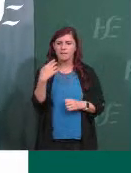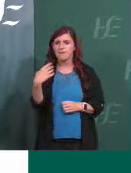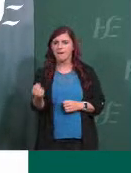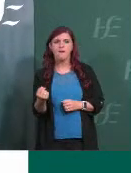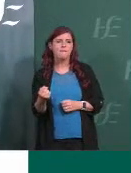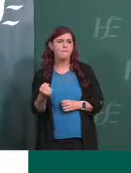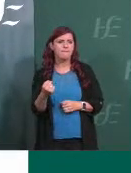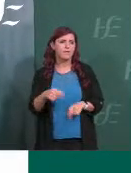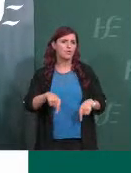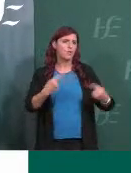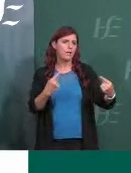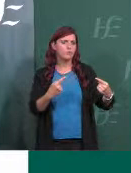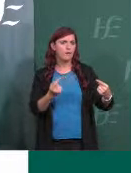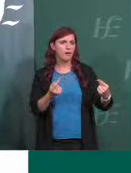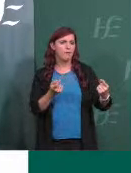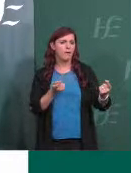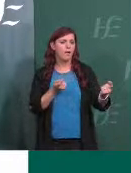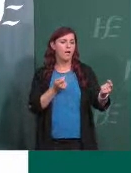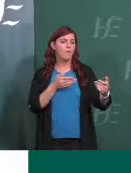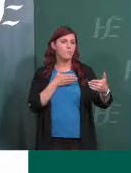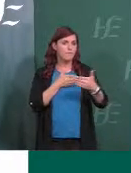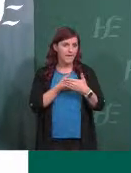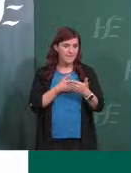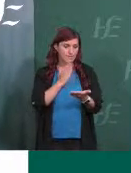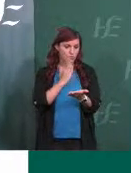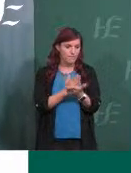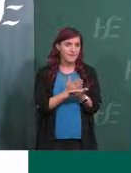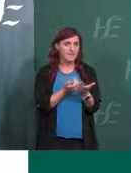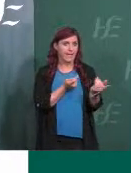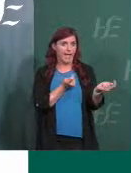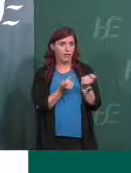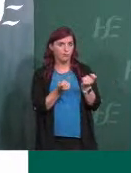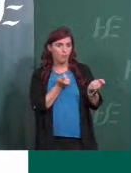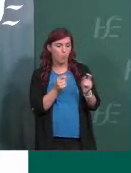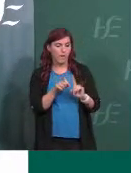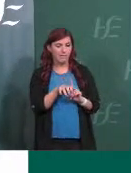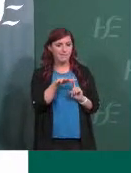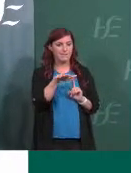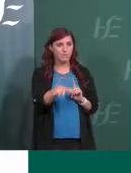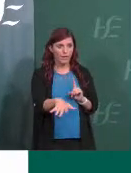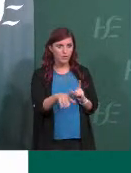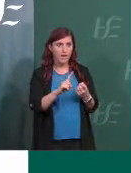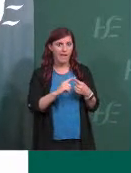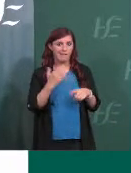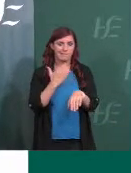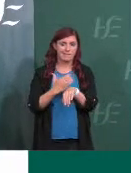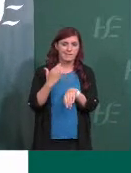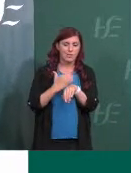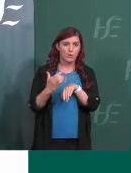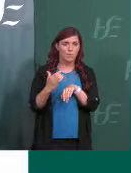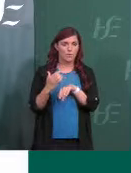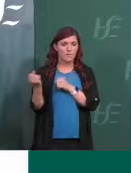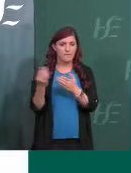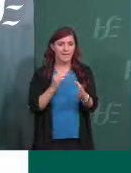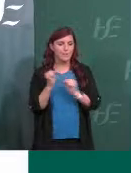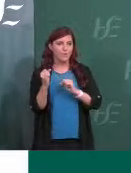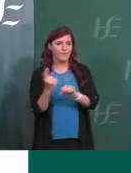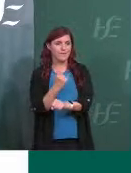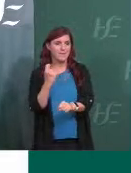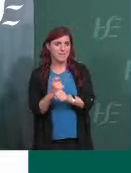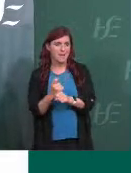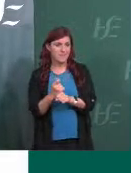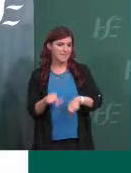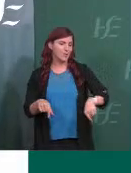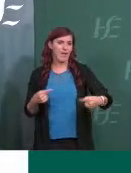and controlling the spread of infection and also maintaining essential services. And that is the challenge that we manage.